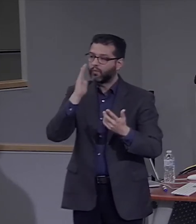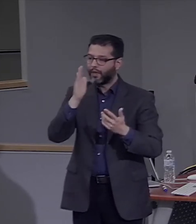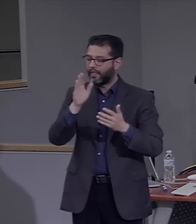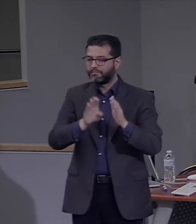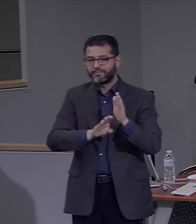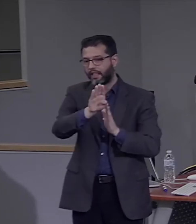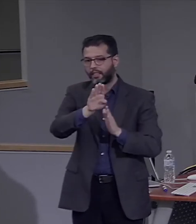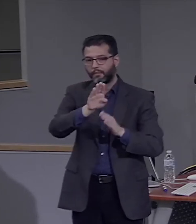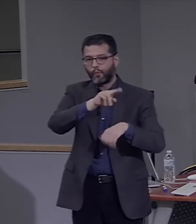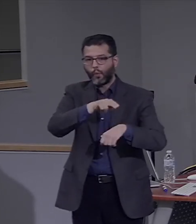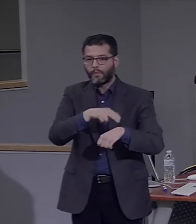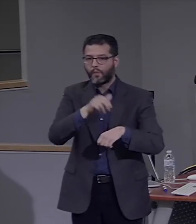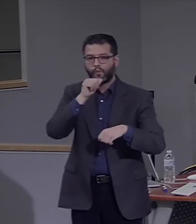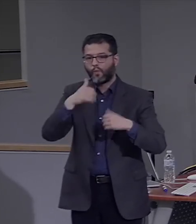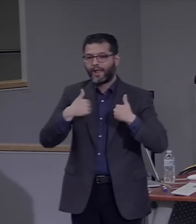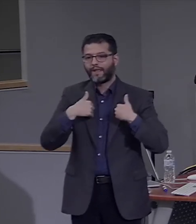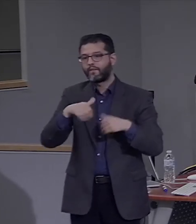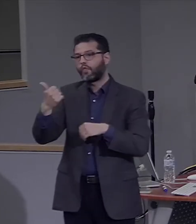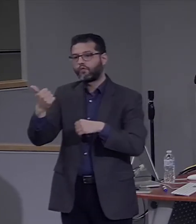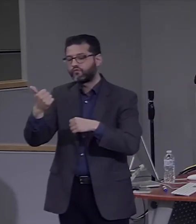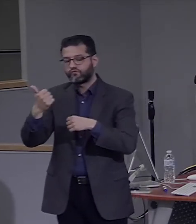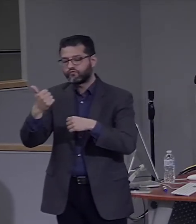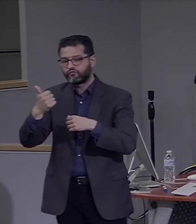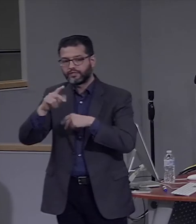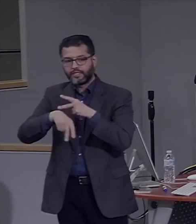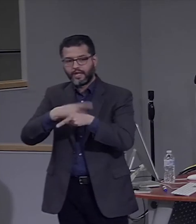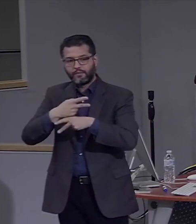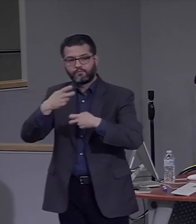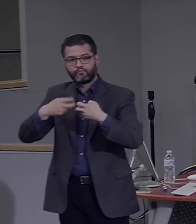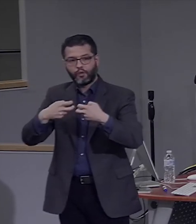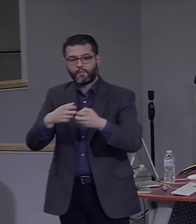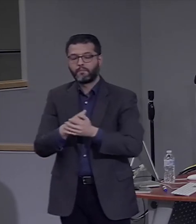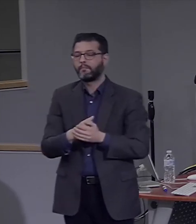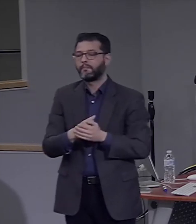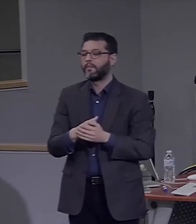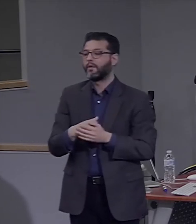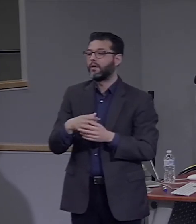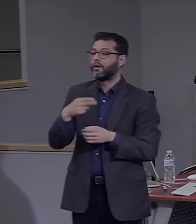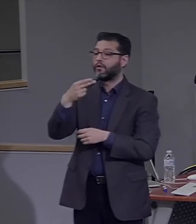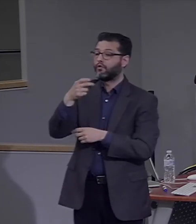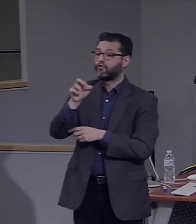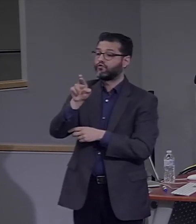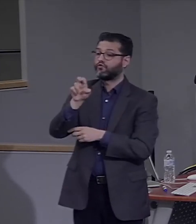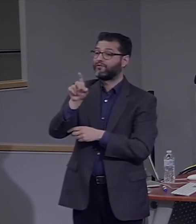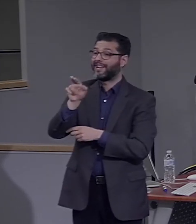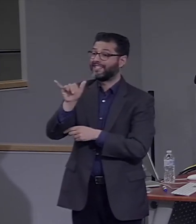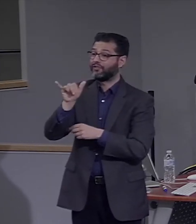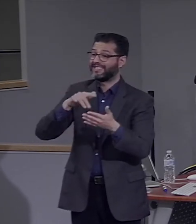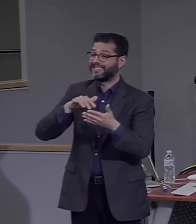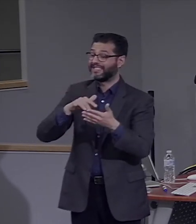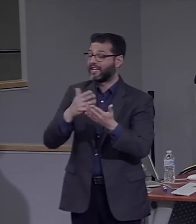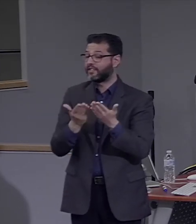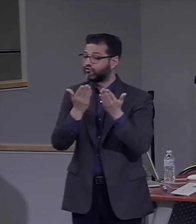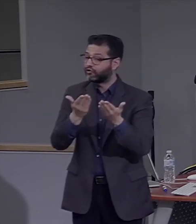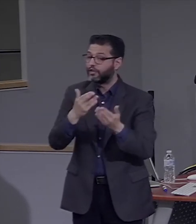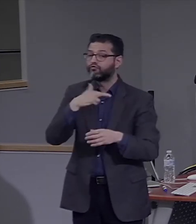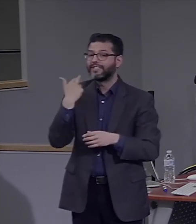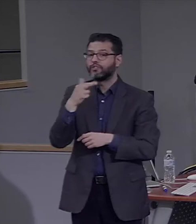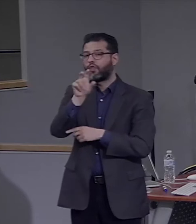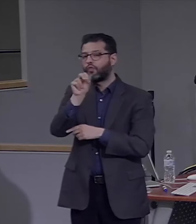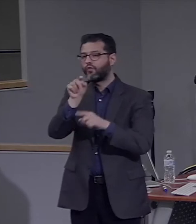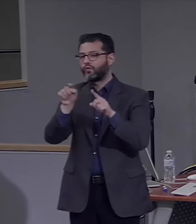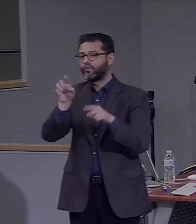without other kinds of problems so hereditability studies suggest that the risk can be 30 to 60 percent higher